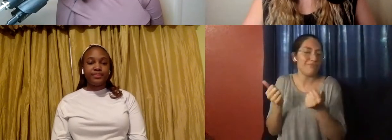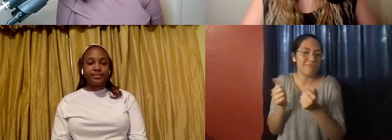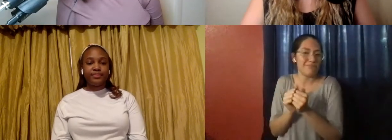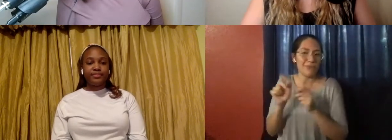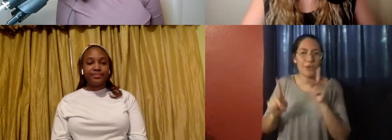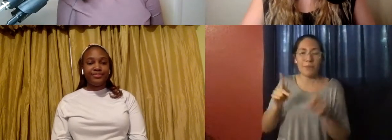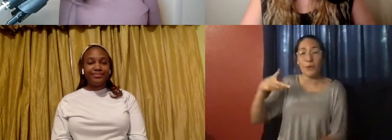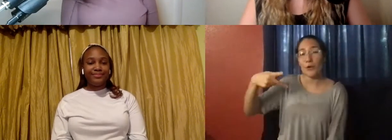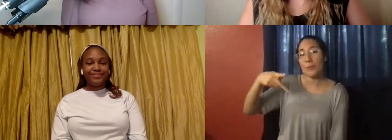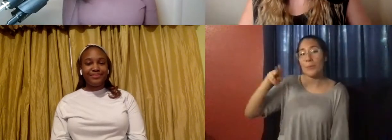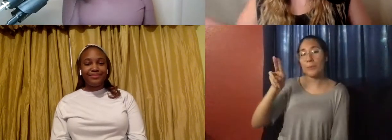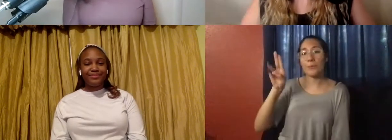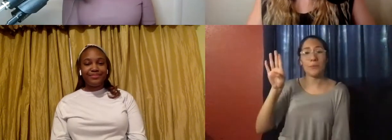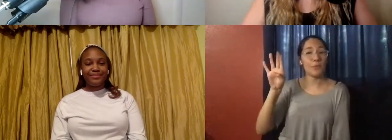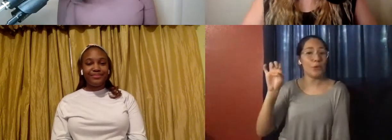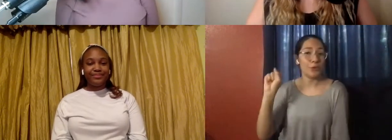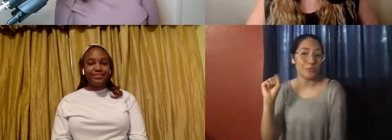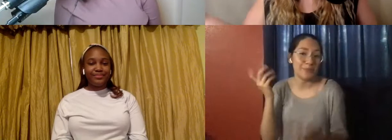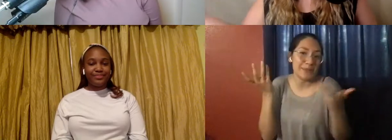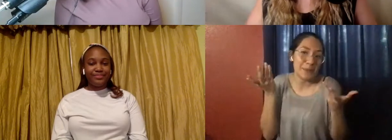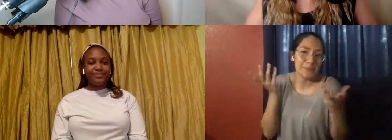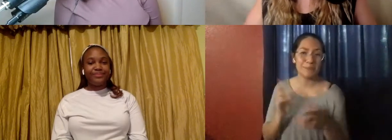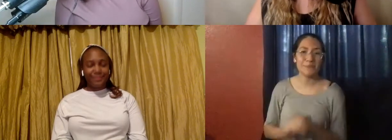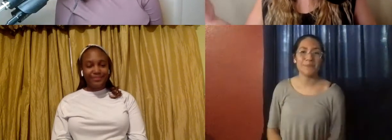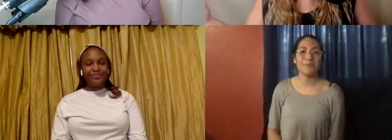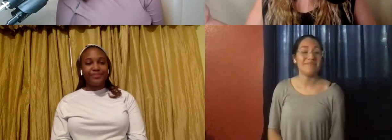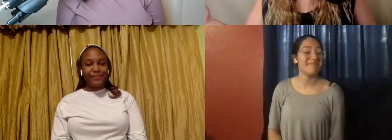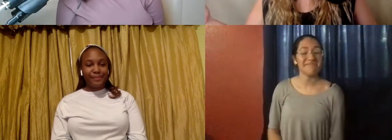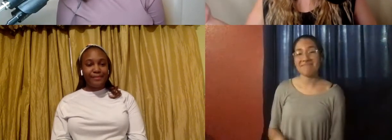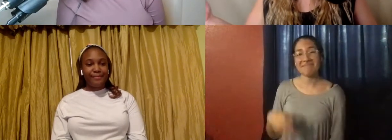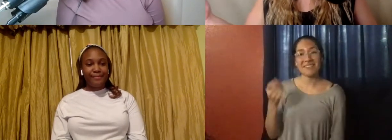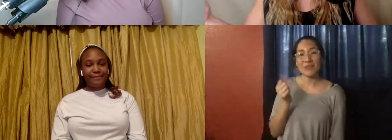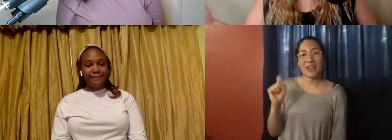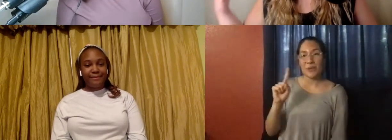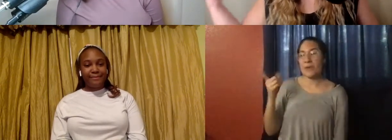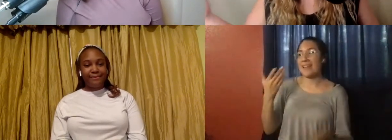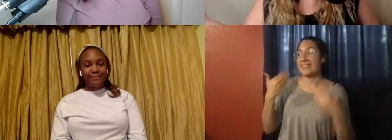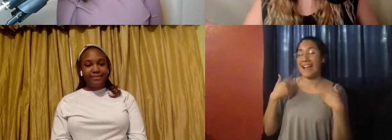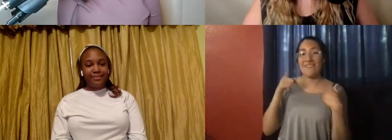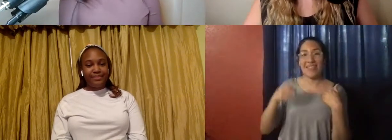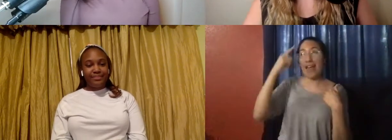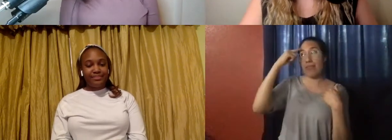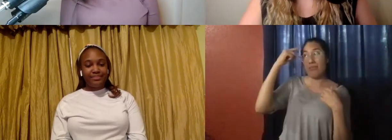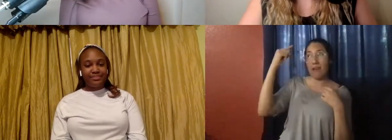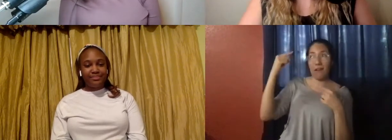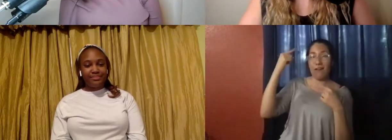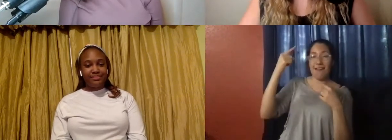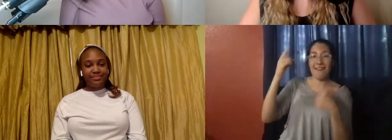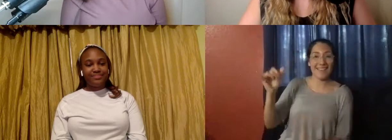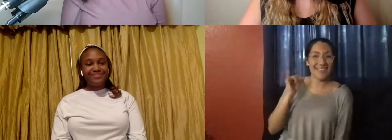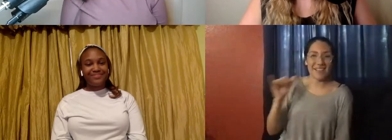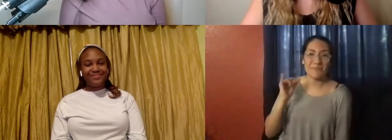pubes. So if anyone is having that thought as much as I am, then hopefully they'll get something out of